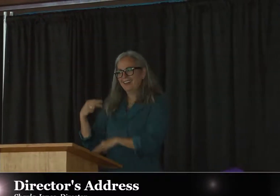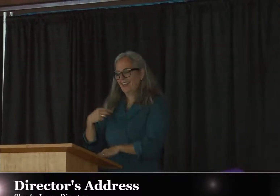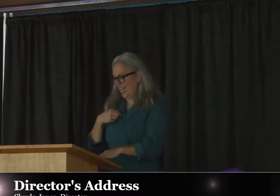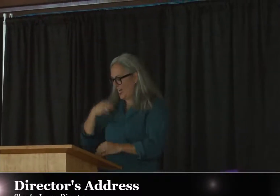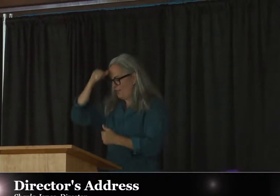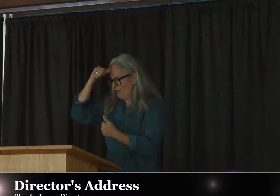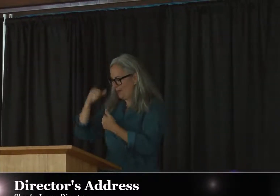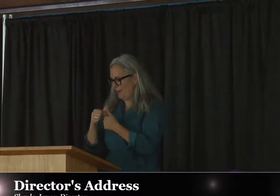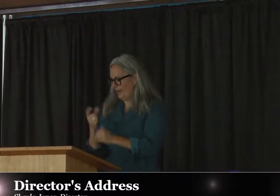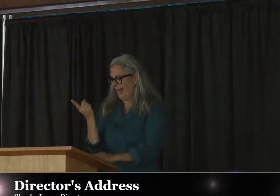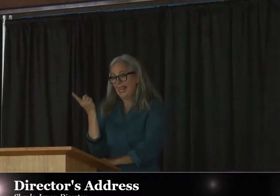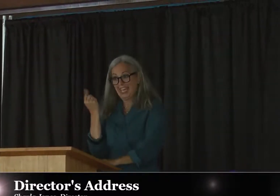Boy, looking back on this year,